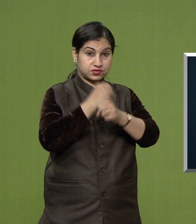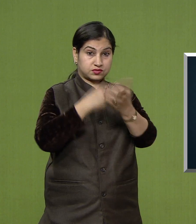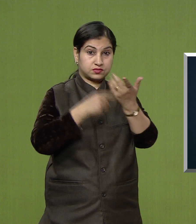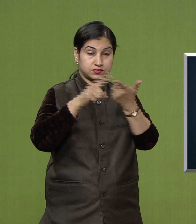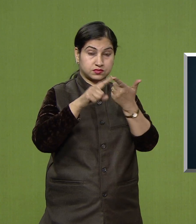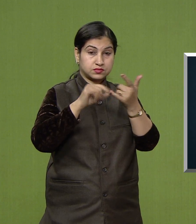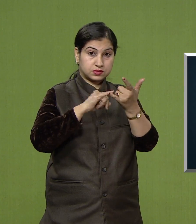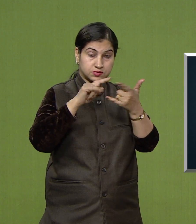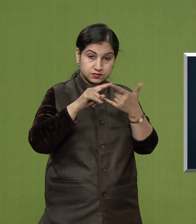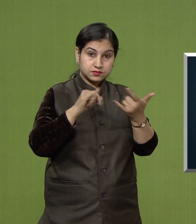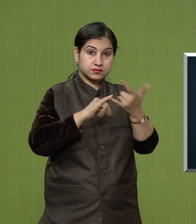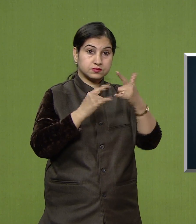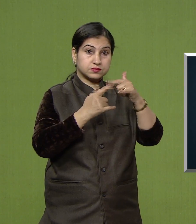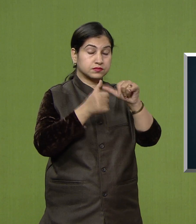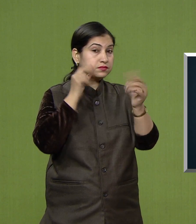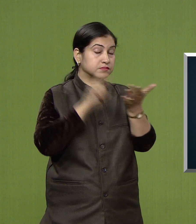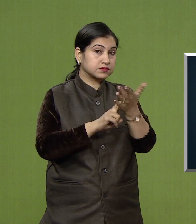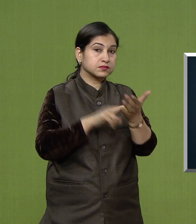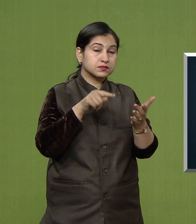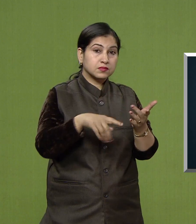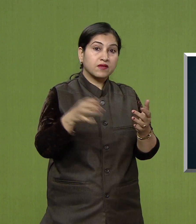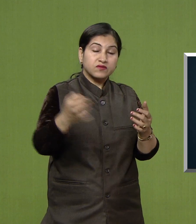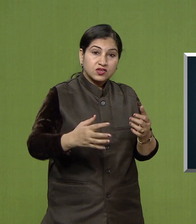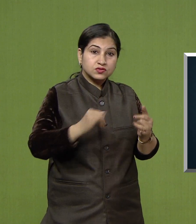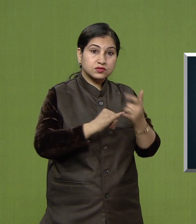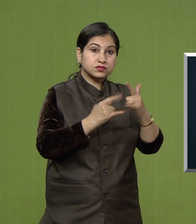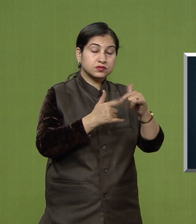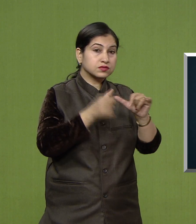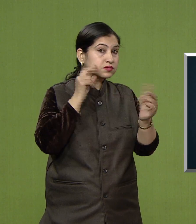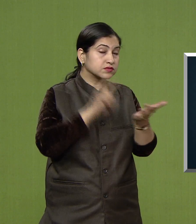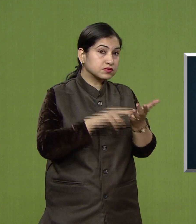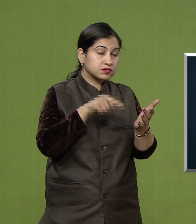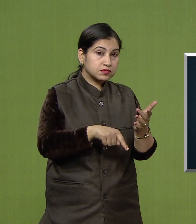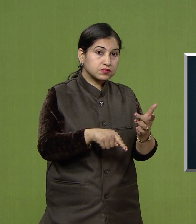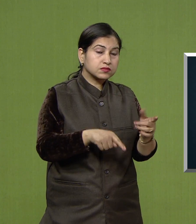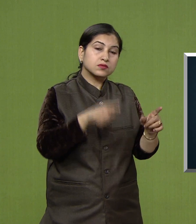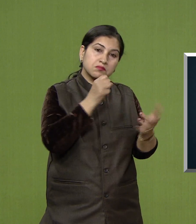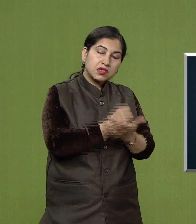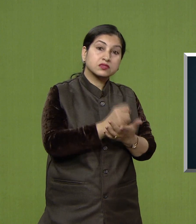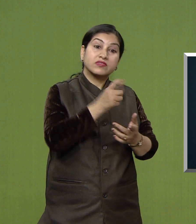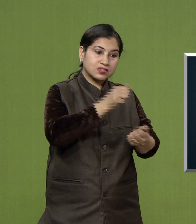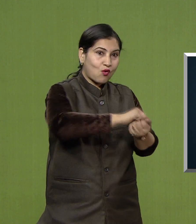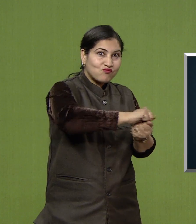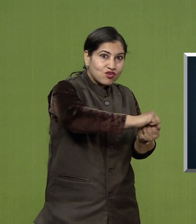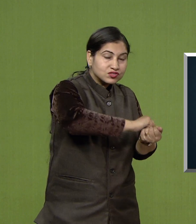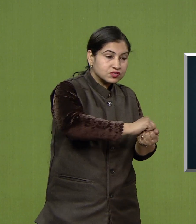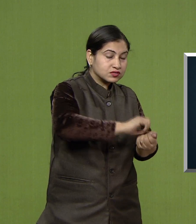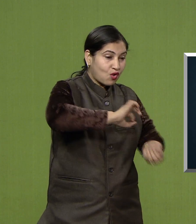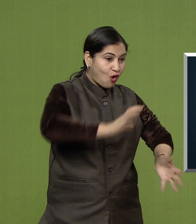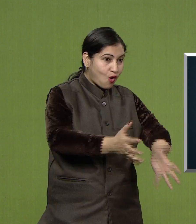grease stains? For removing fresh stains from white and colored cotton cloths, you must wash with hot water and